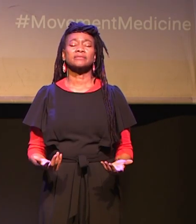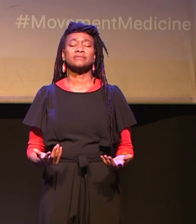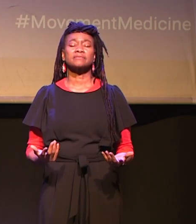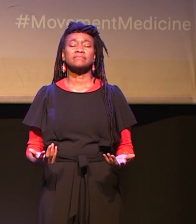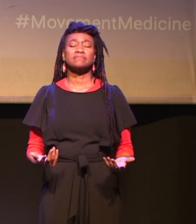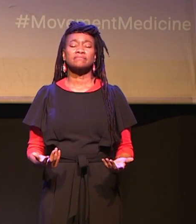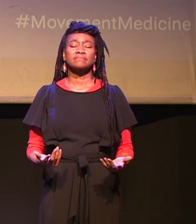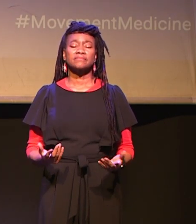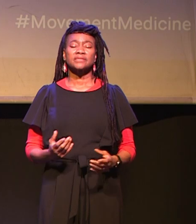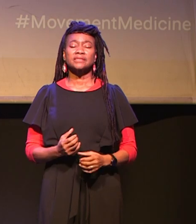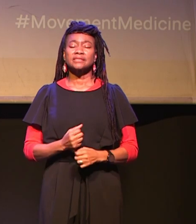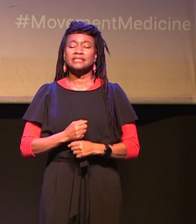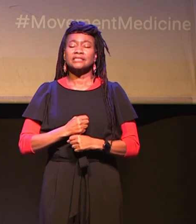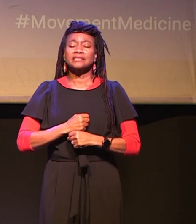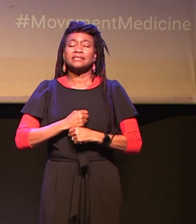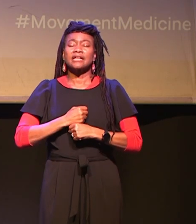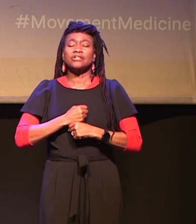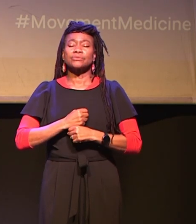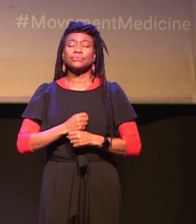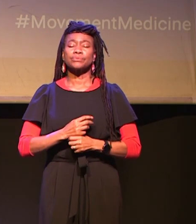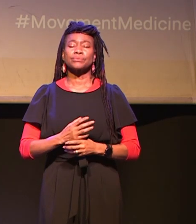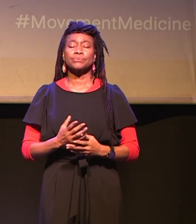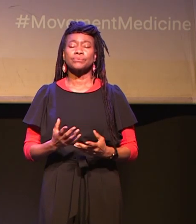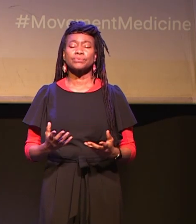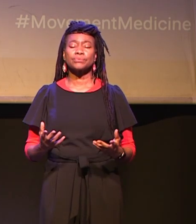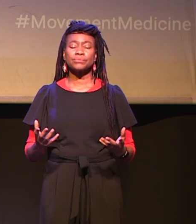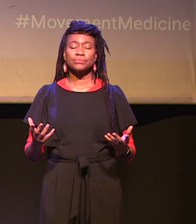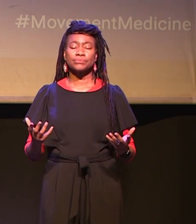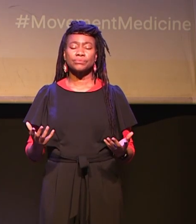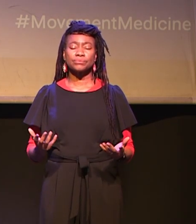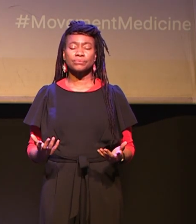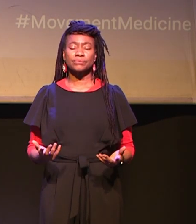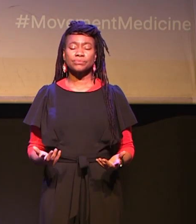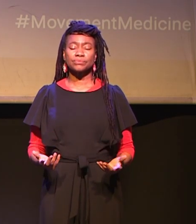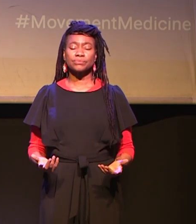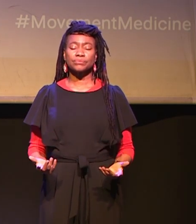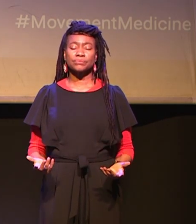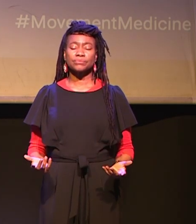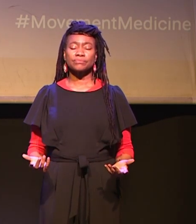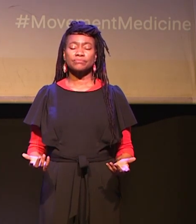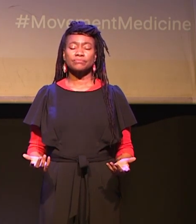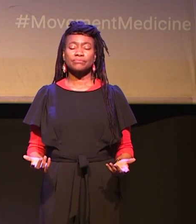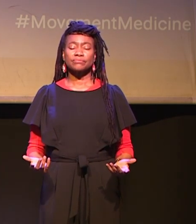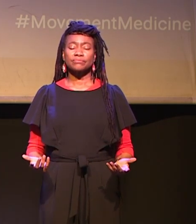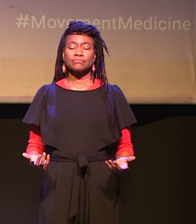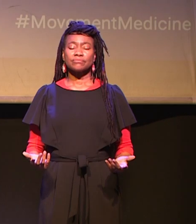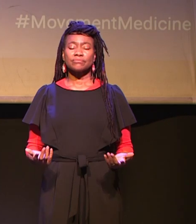of whatever it might be. Just arrive as open as you can be.